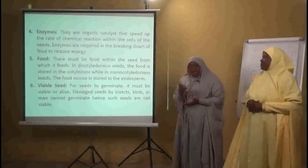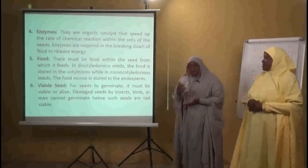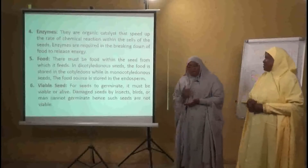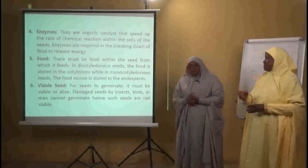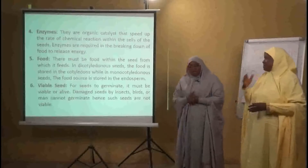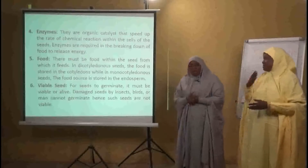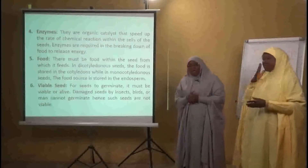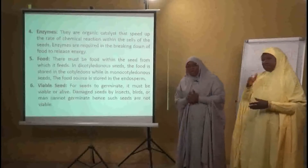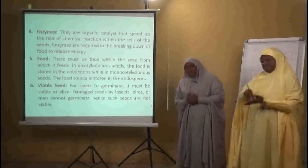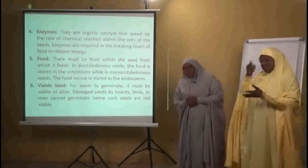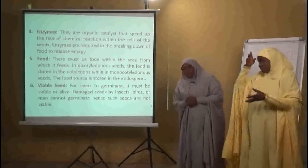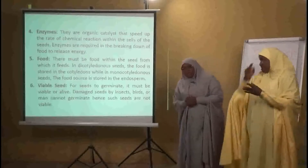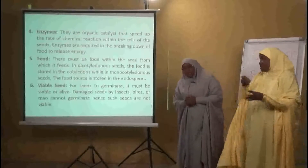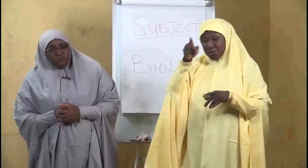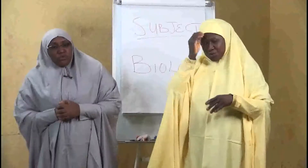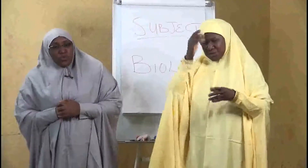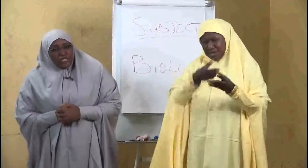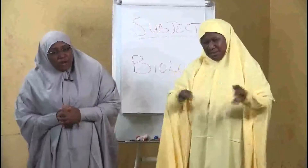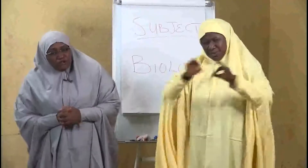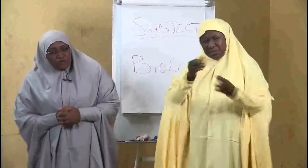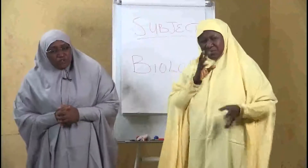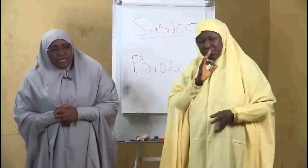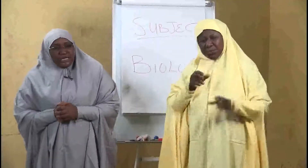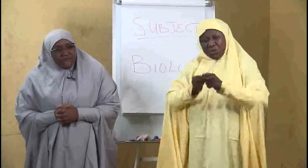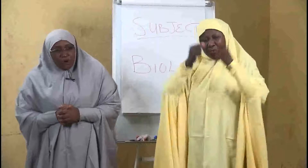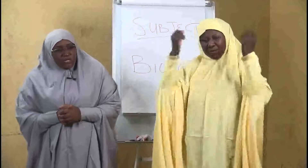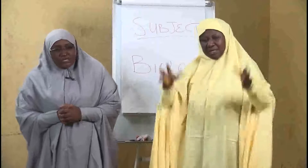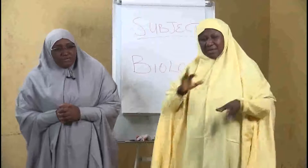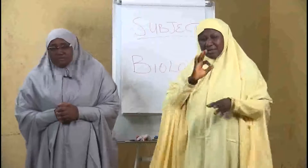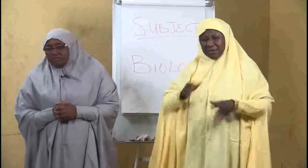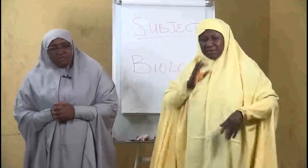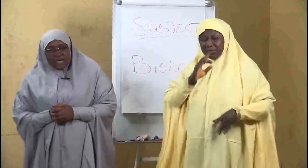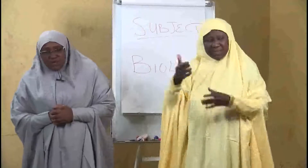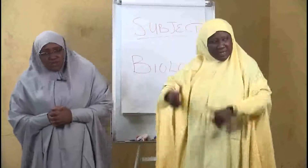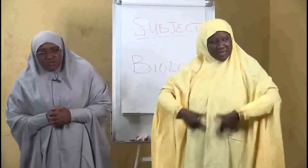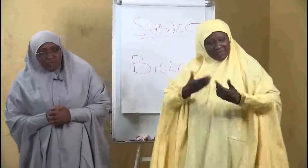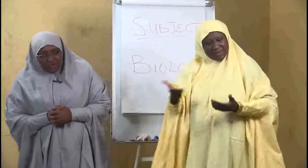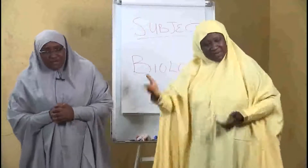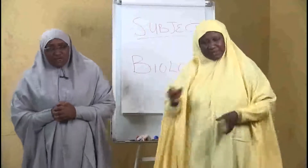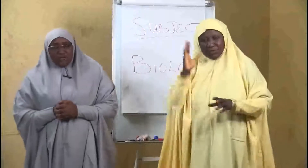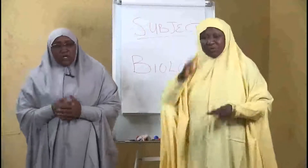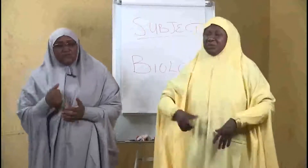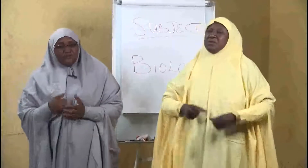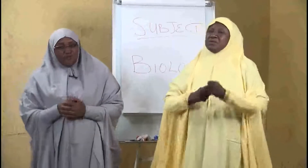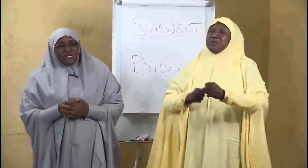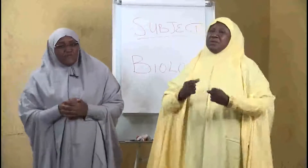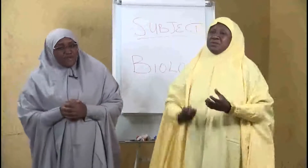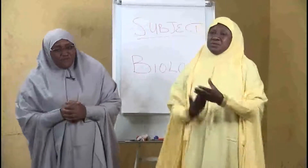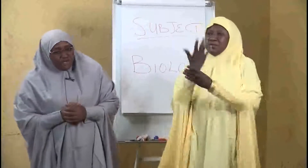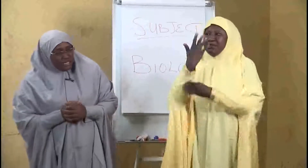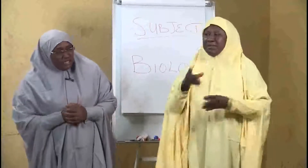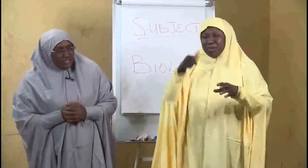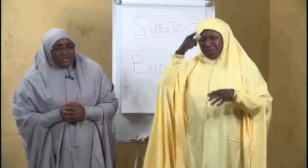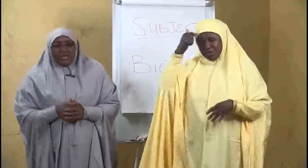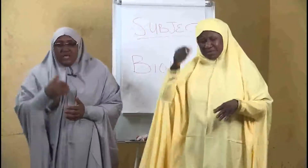My students, you know the importance of food. Without food, living organism might not survive because food is very,